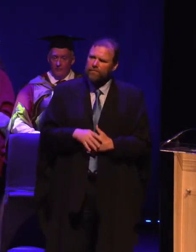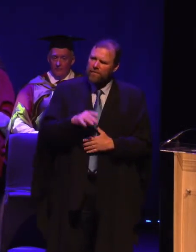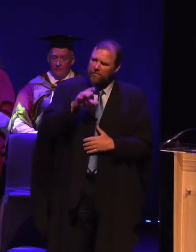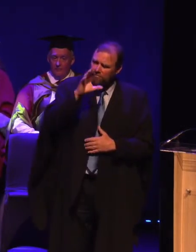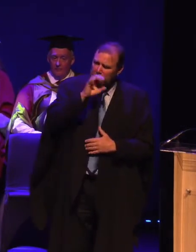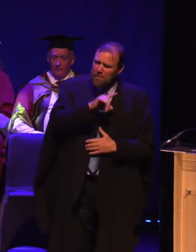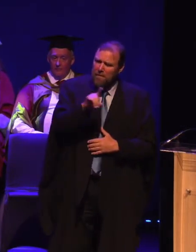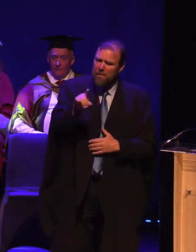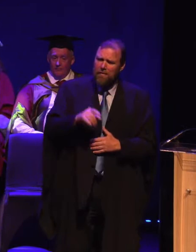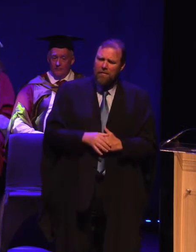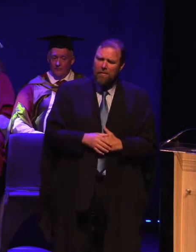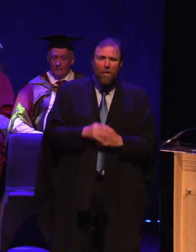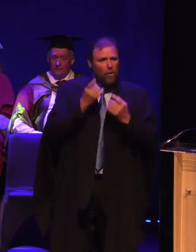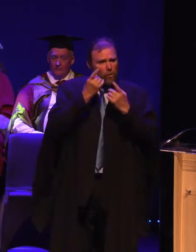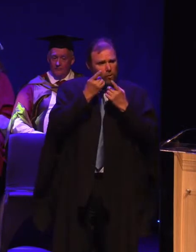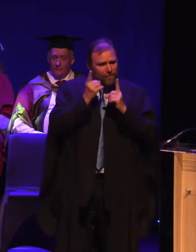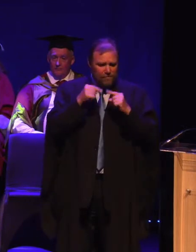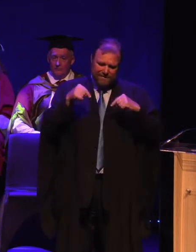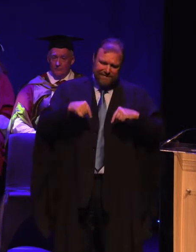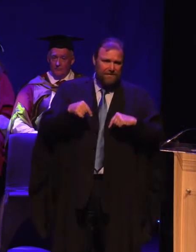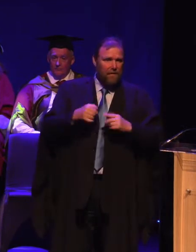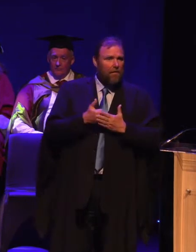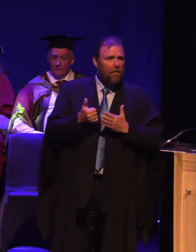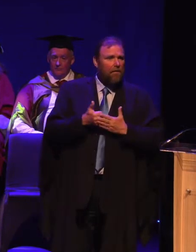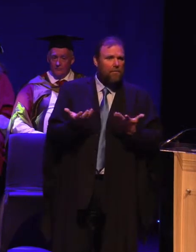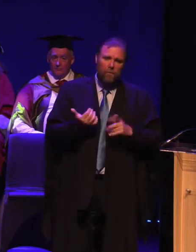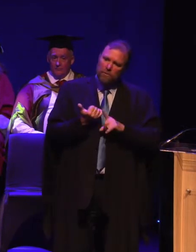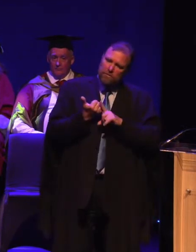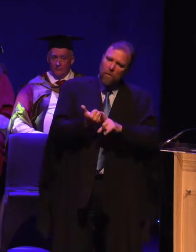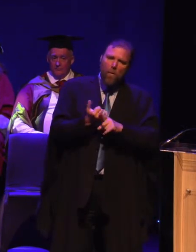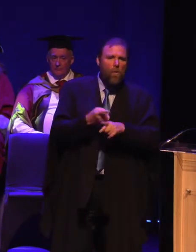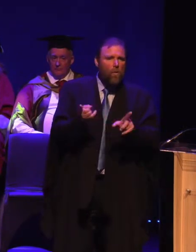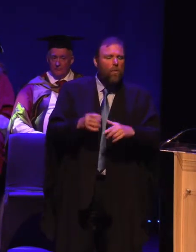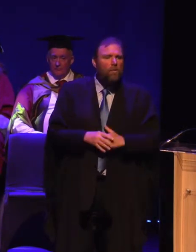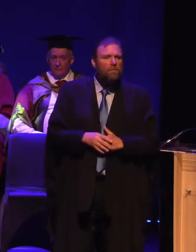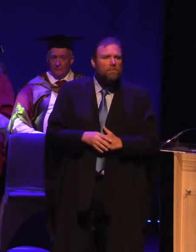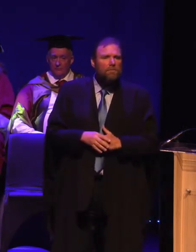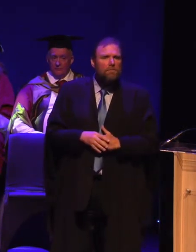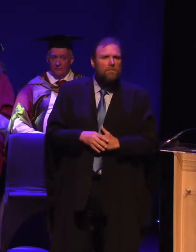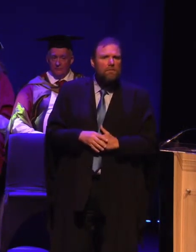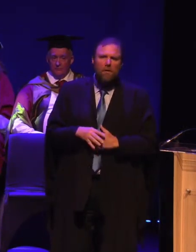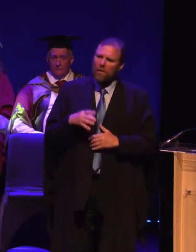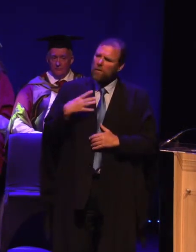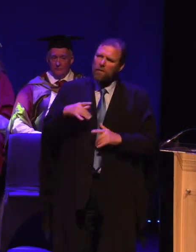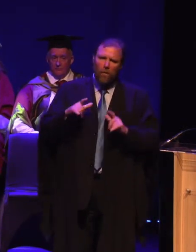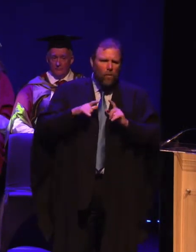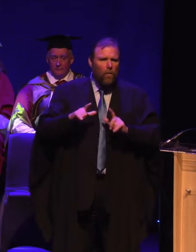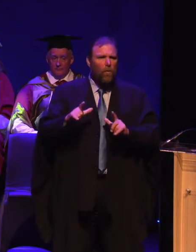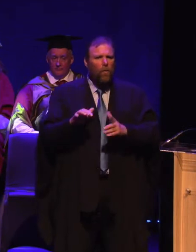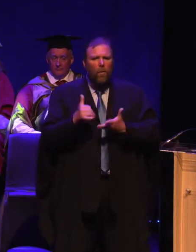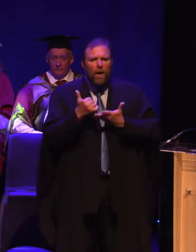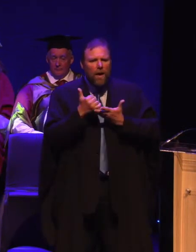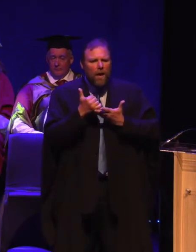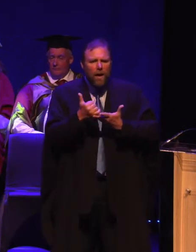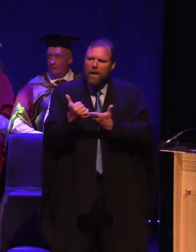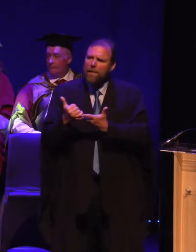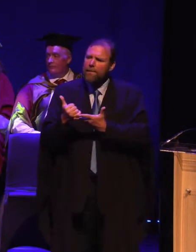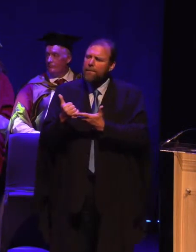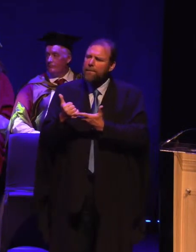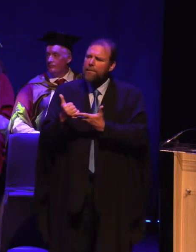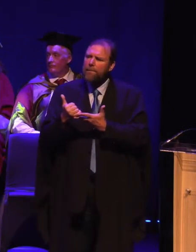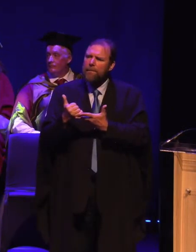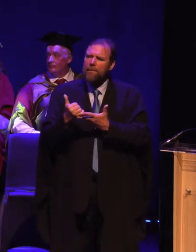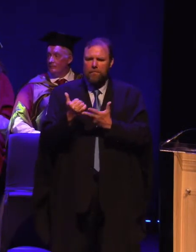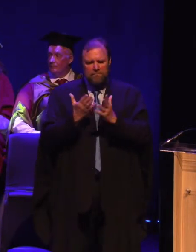the university's always here to support you, and we want to continue to help so that you can make a